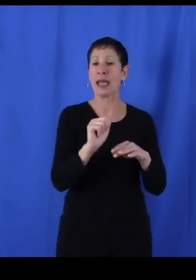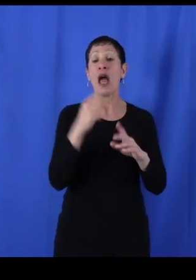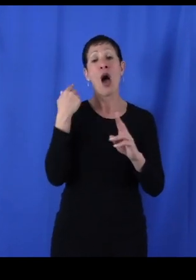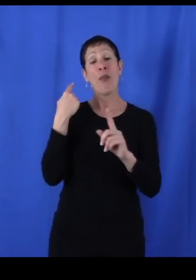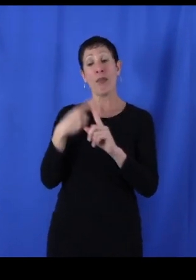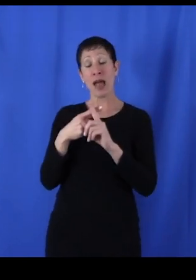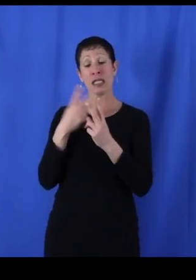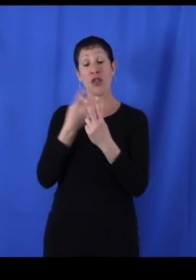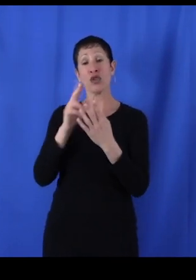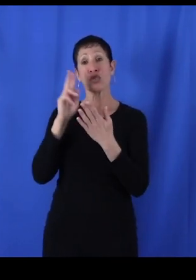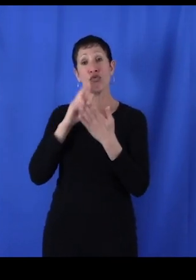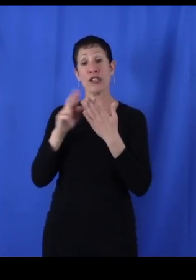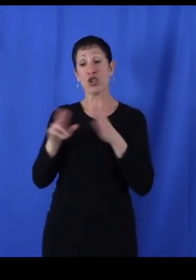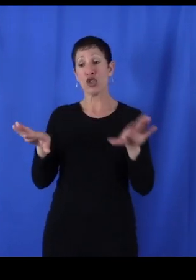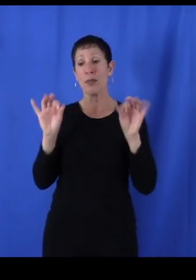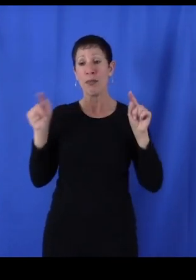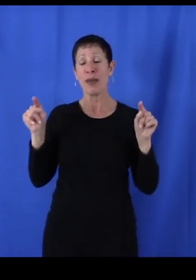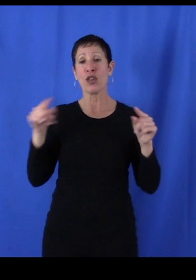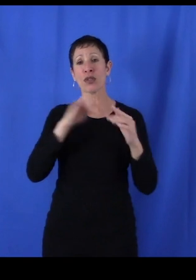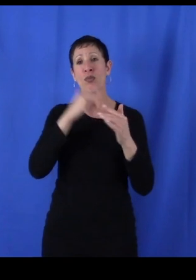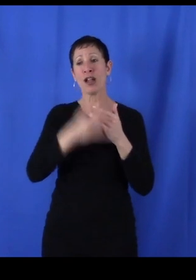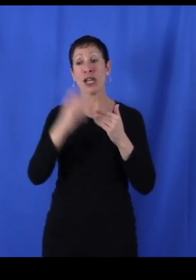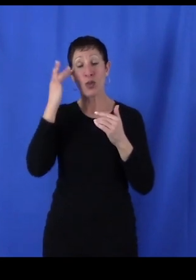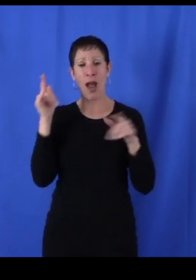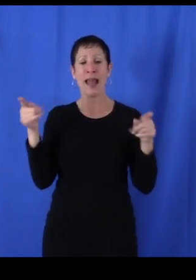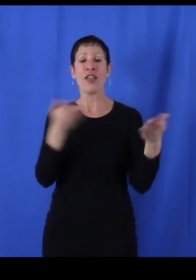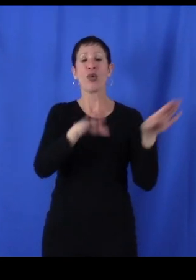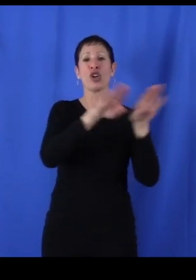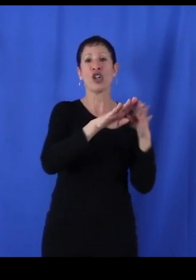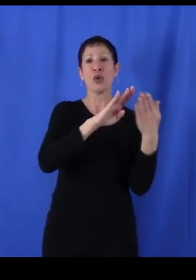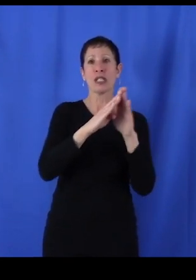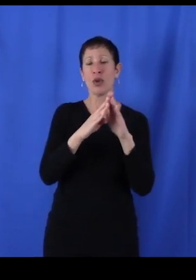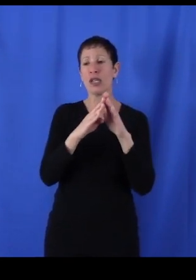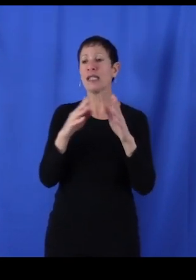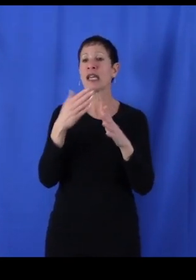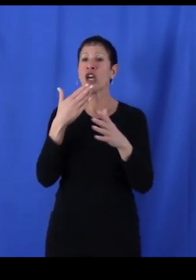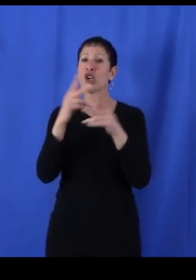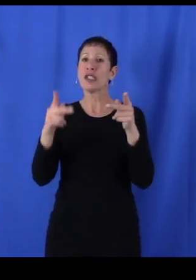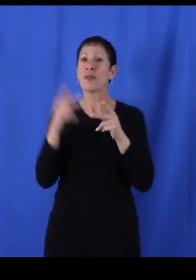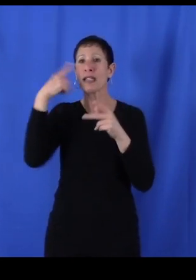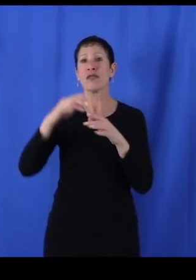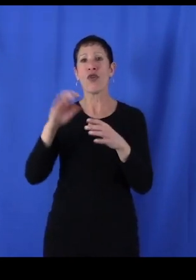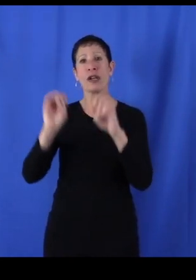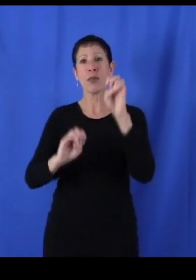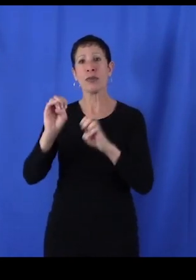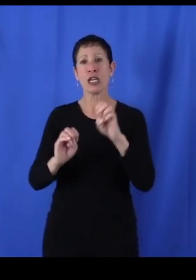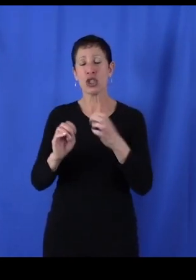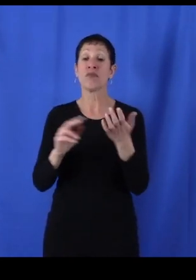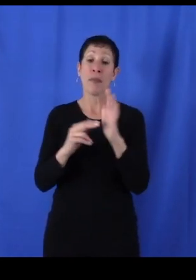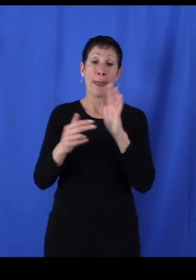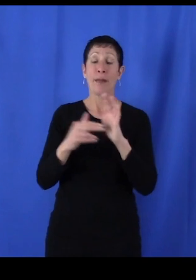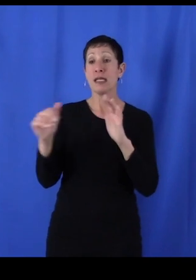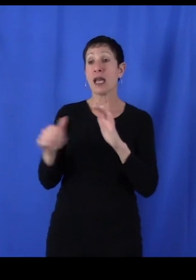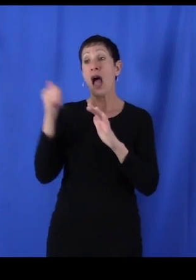projects because they were closed communities and spaces of experimentation. So not surprisingly,